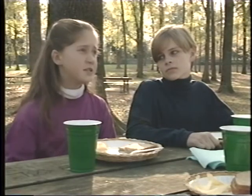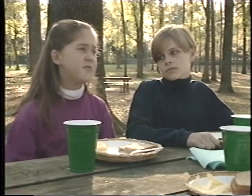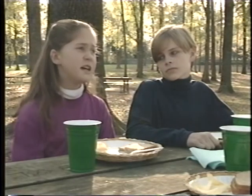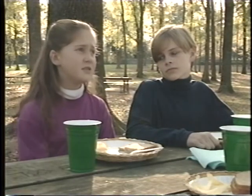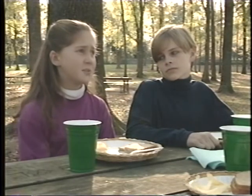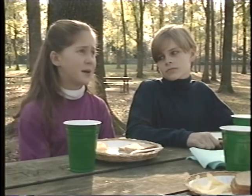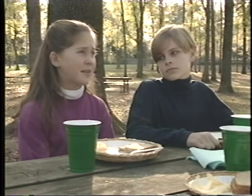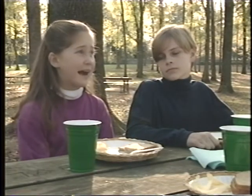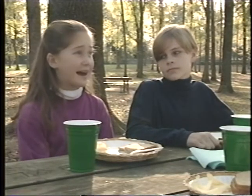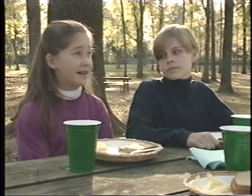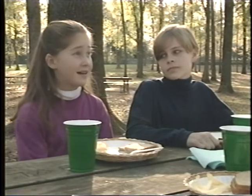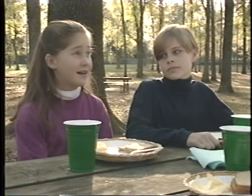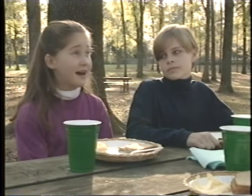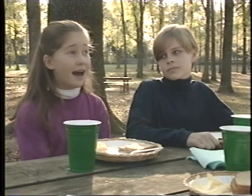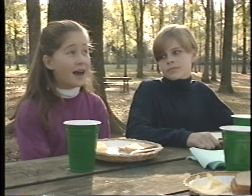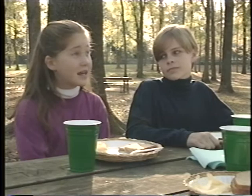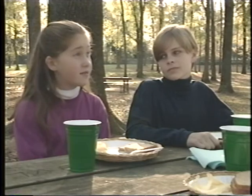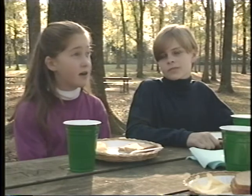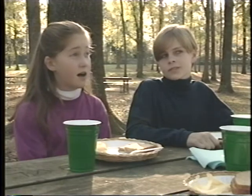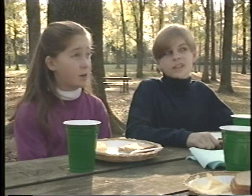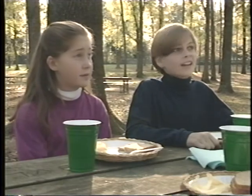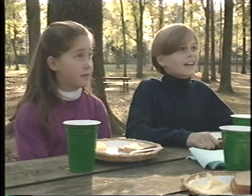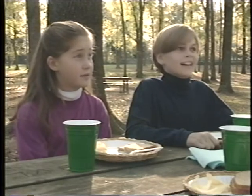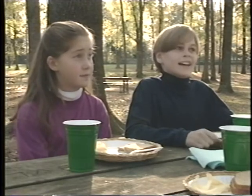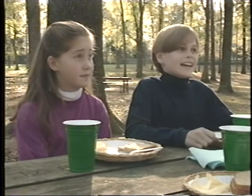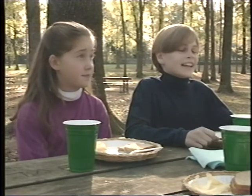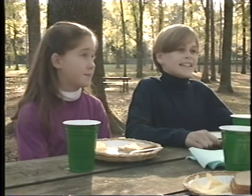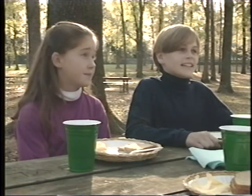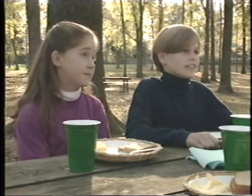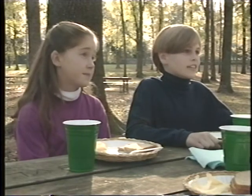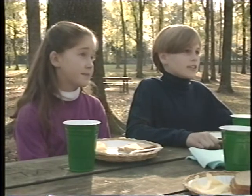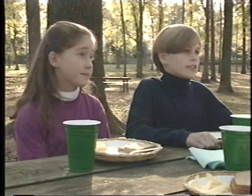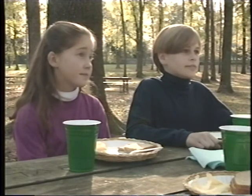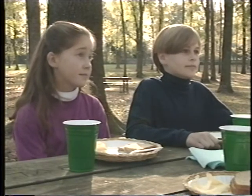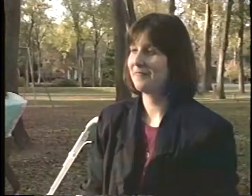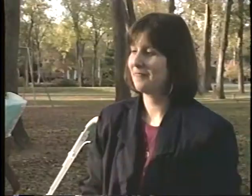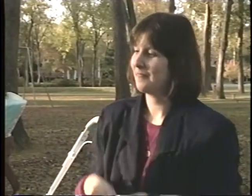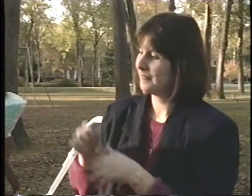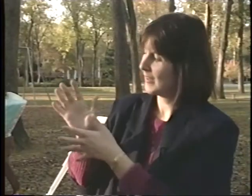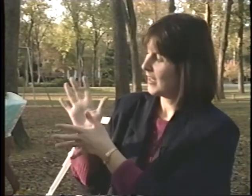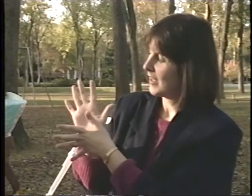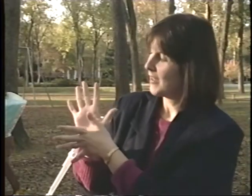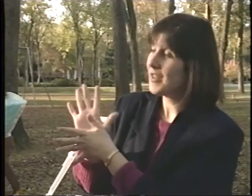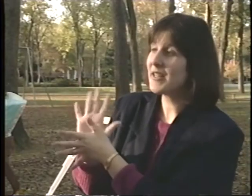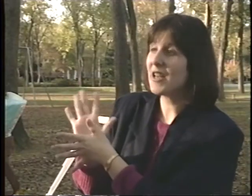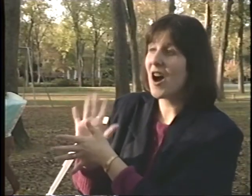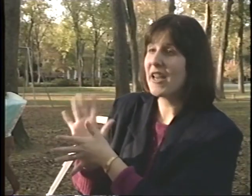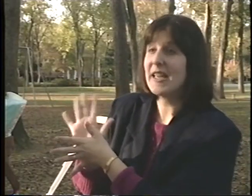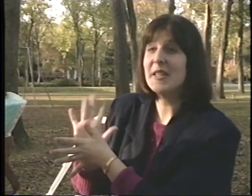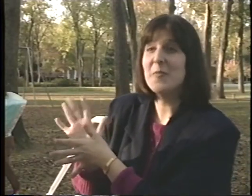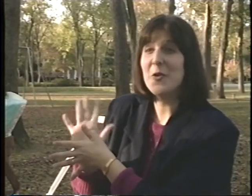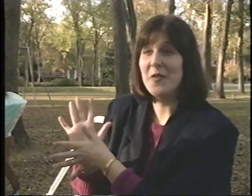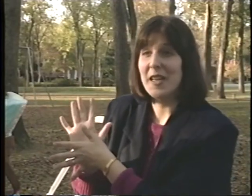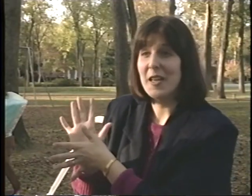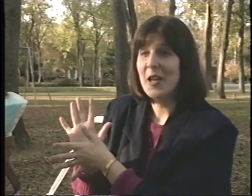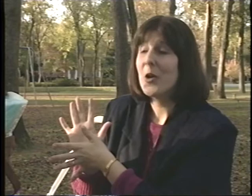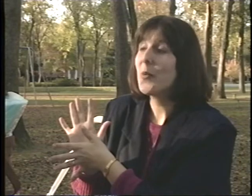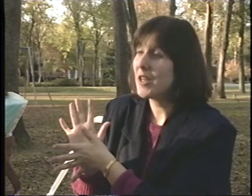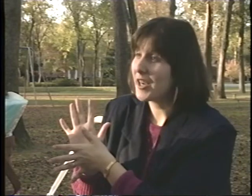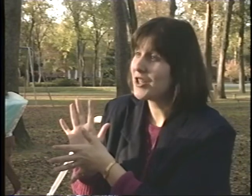fingers spell that. I give up. I can't tell either. This sign is movie. We like to